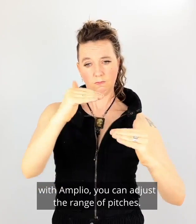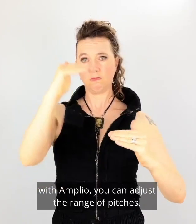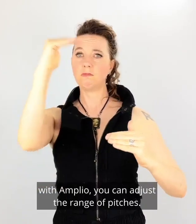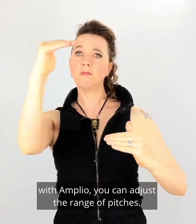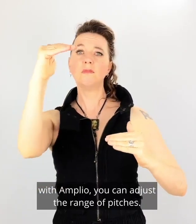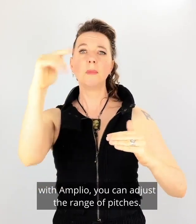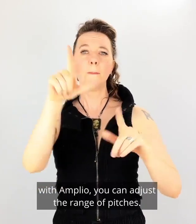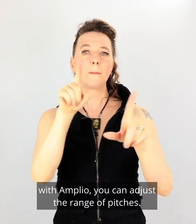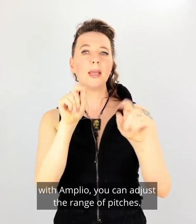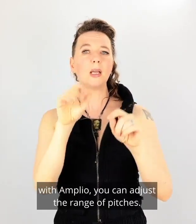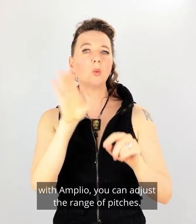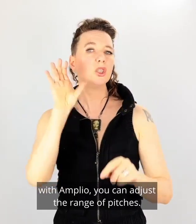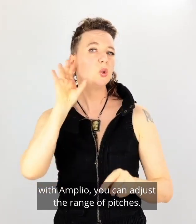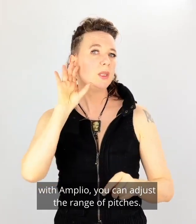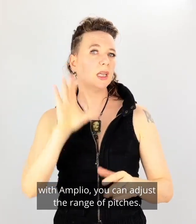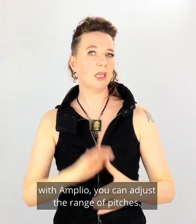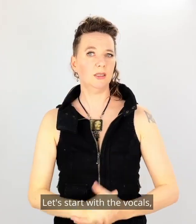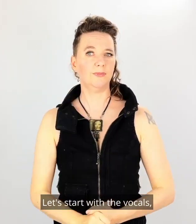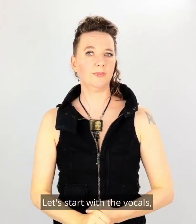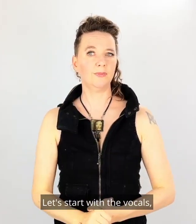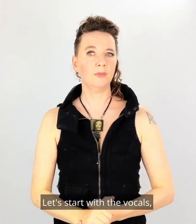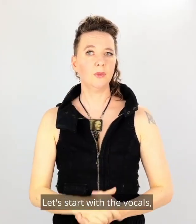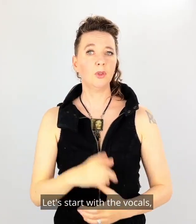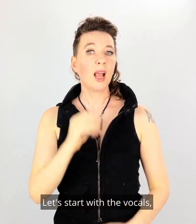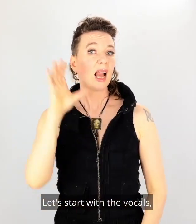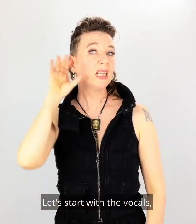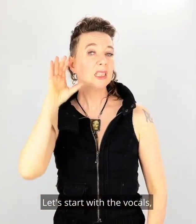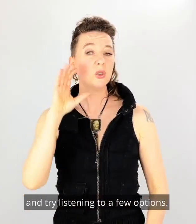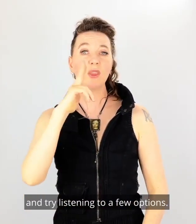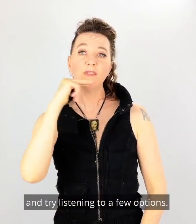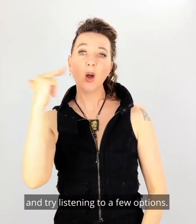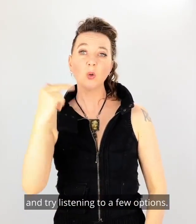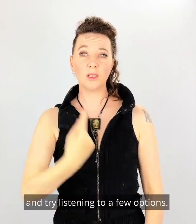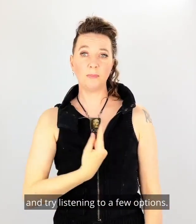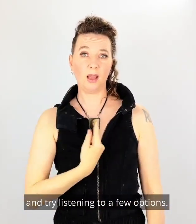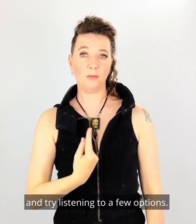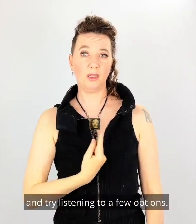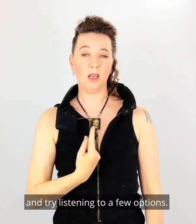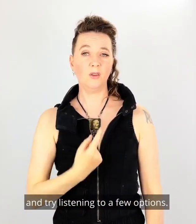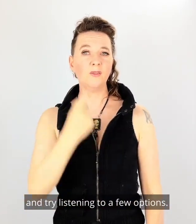pitches. Let's start with the vocals and try listening to a few options.